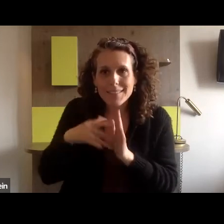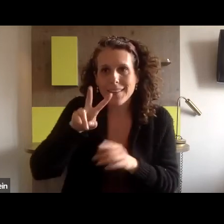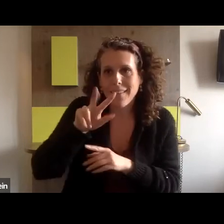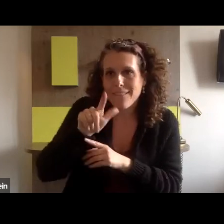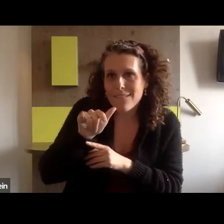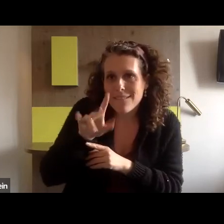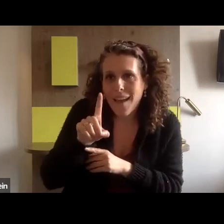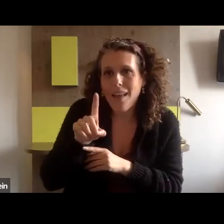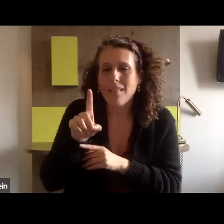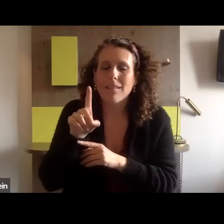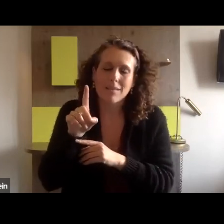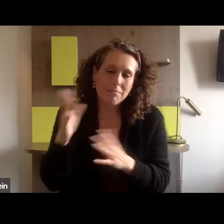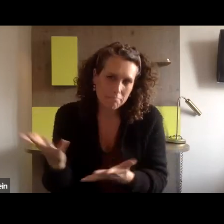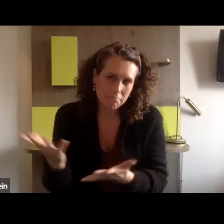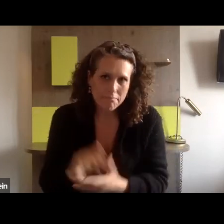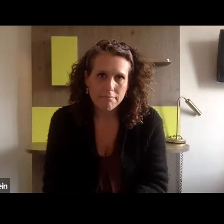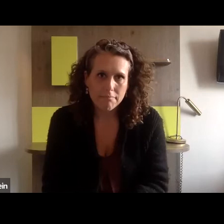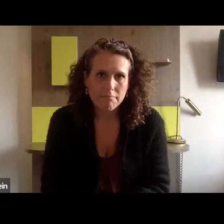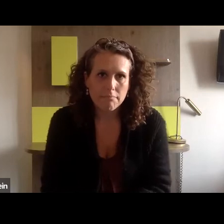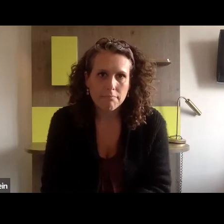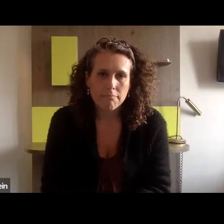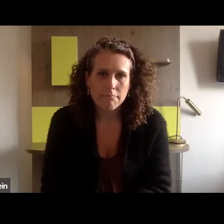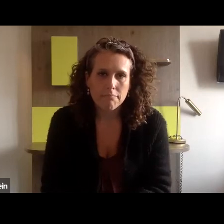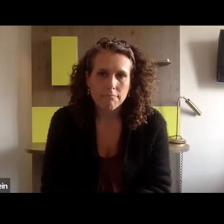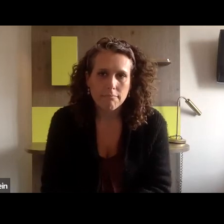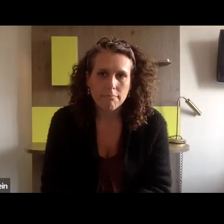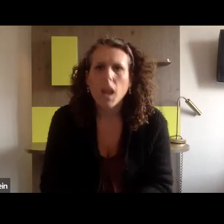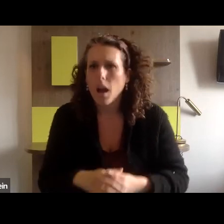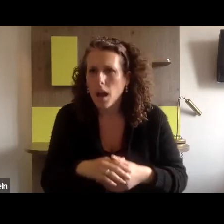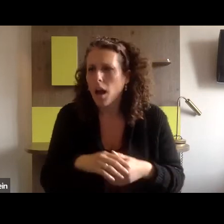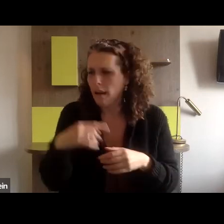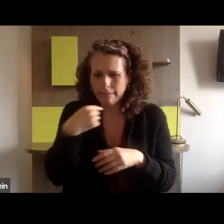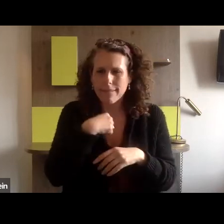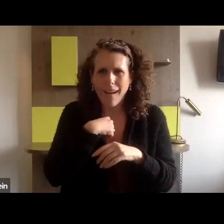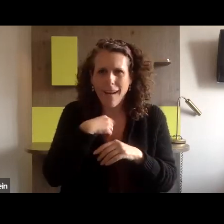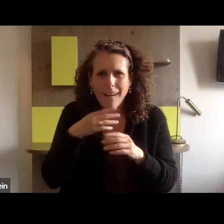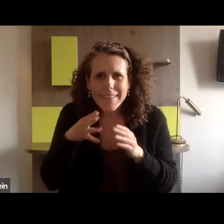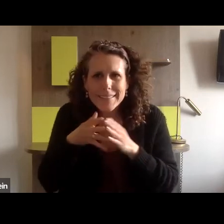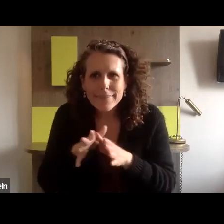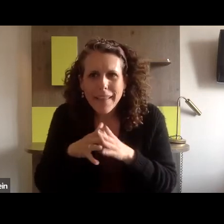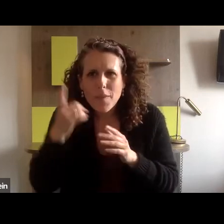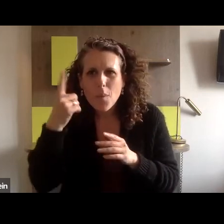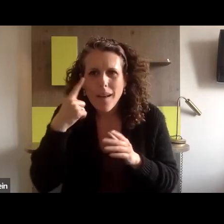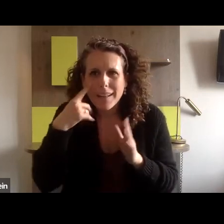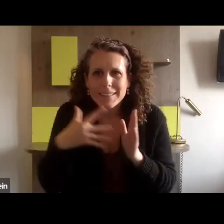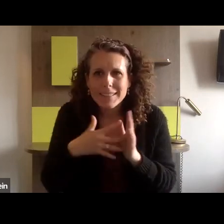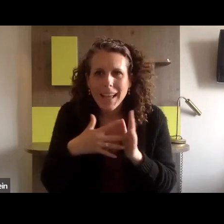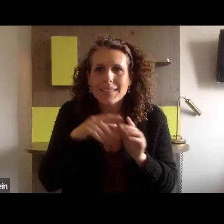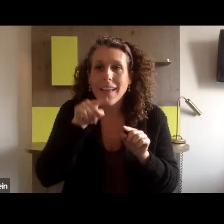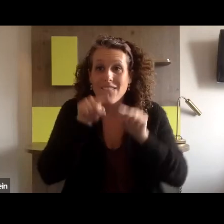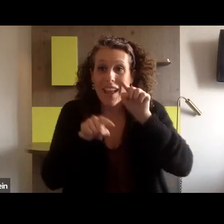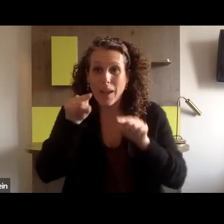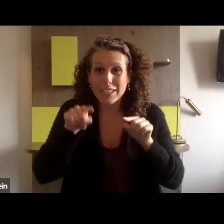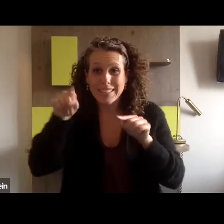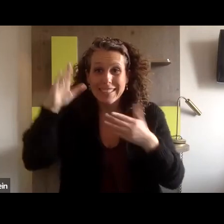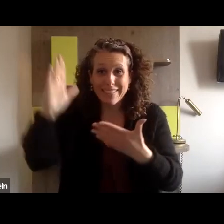instruments. For example, this one study I've mentioned where we investigated what are acceptable variants